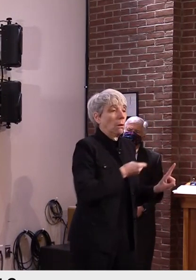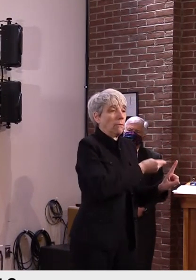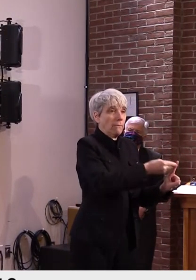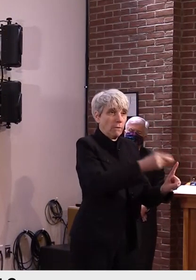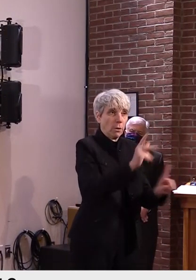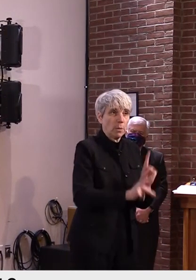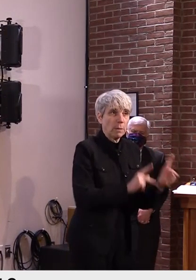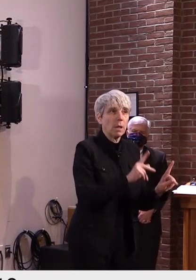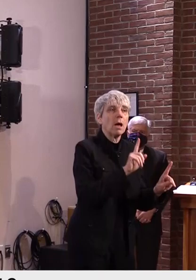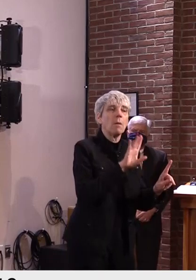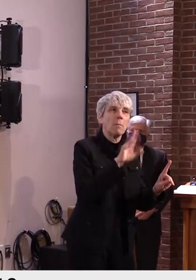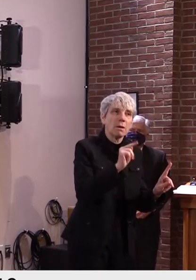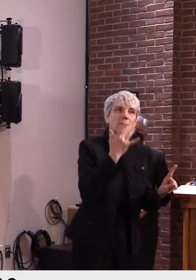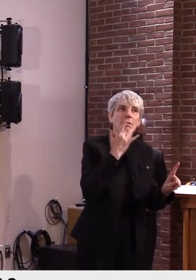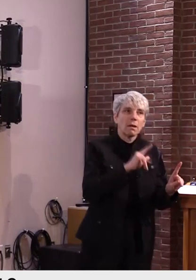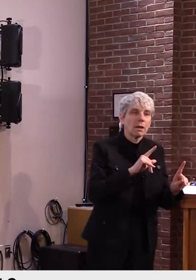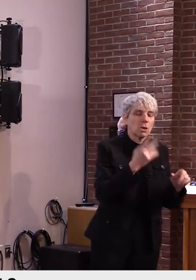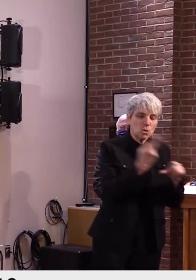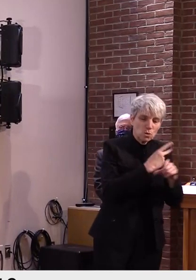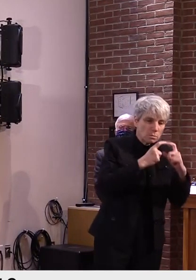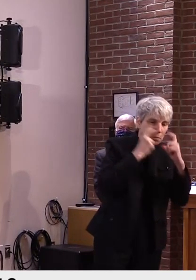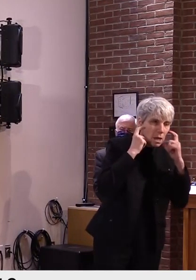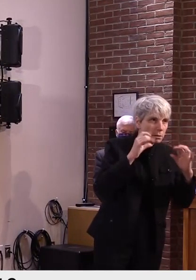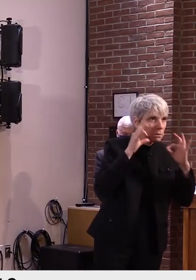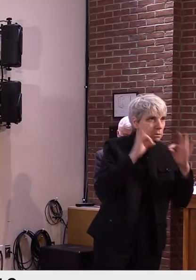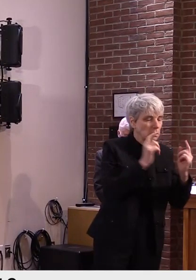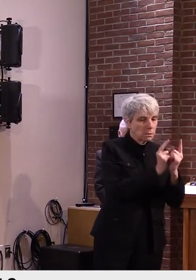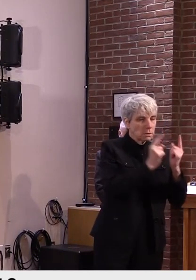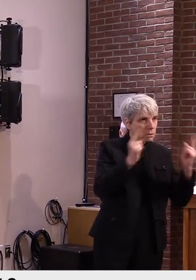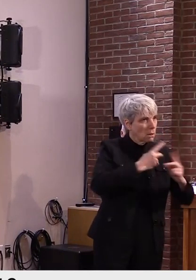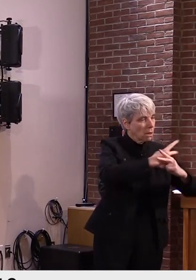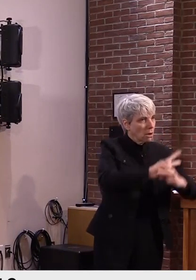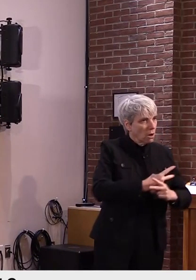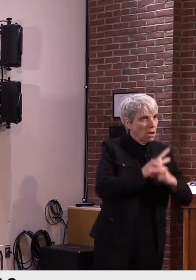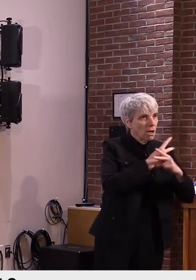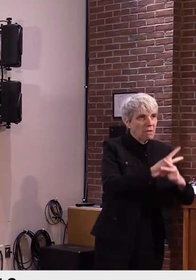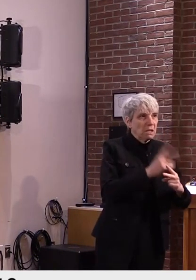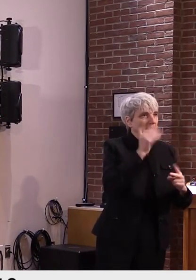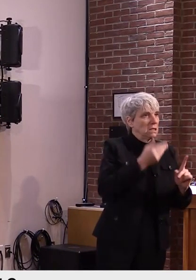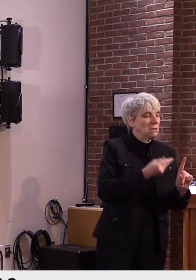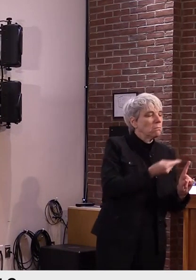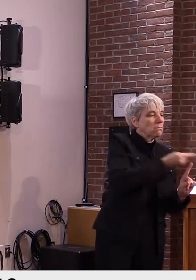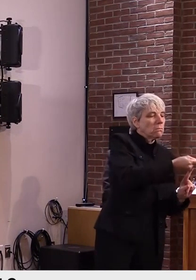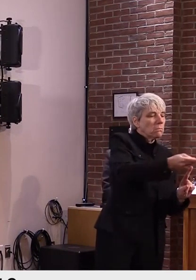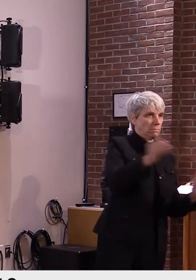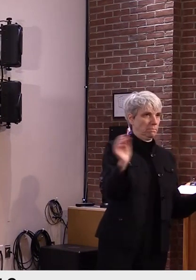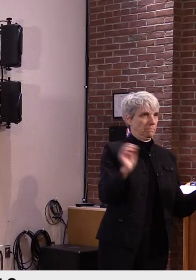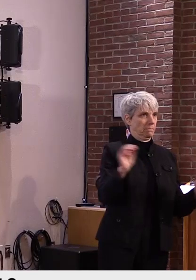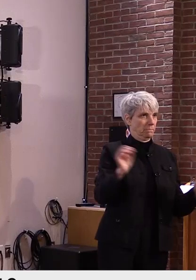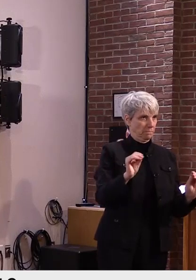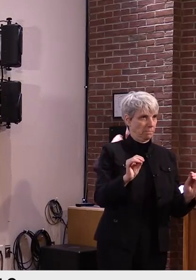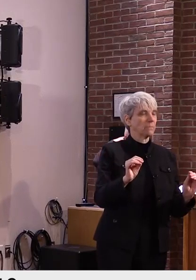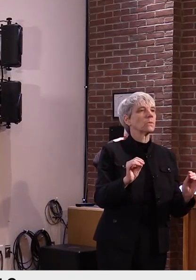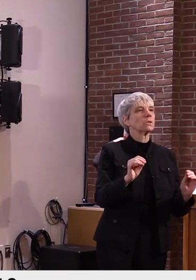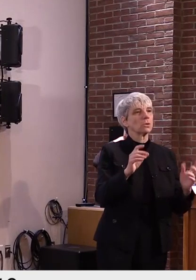masking guidance have been and remain critical strategies for students and staff to continue to adhere to.